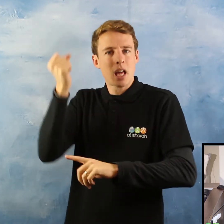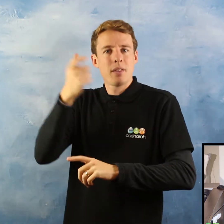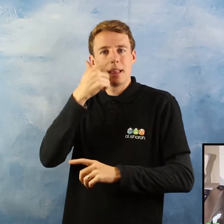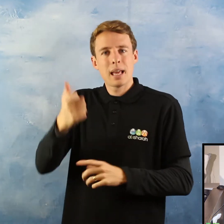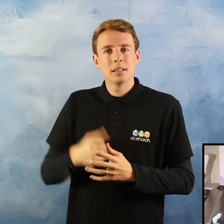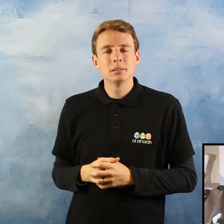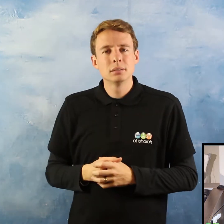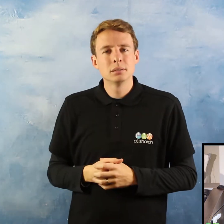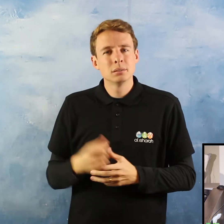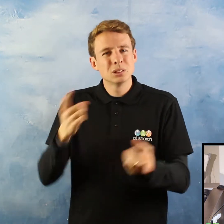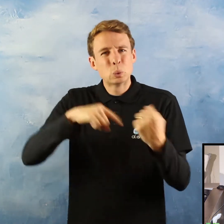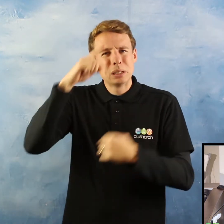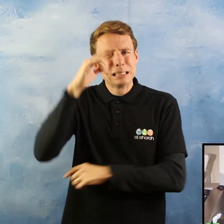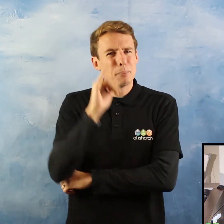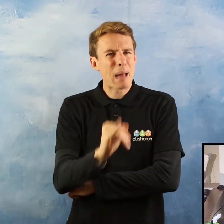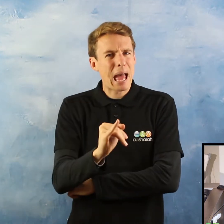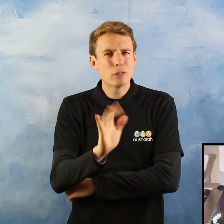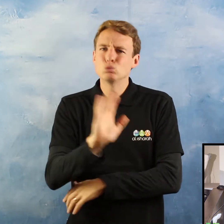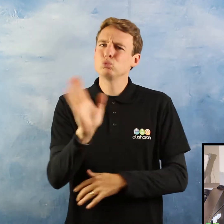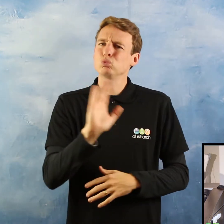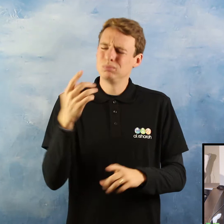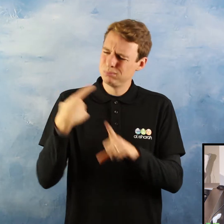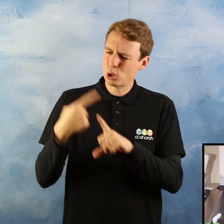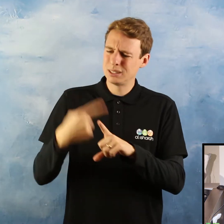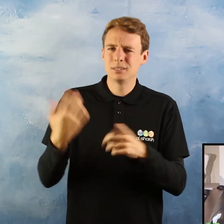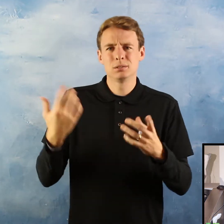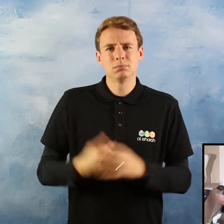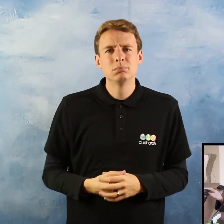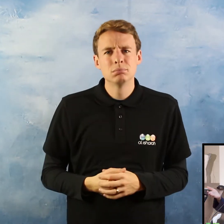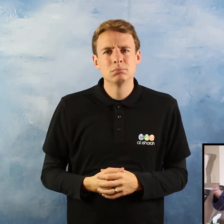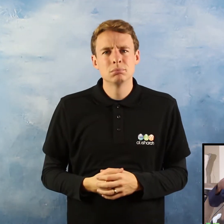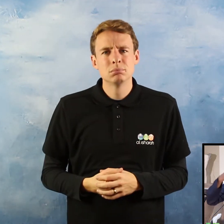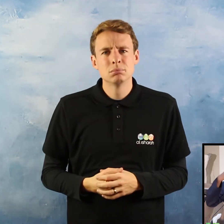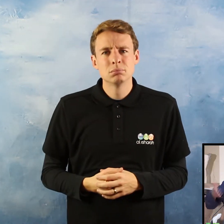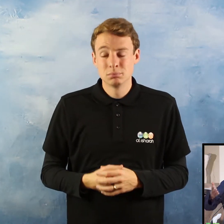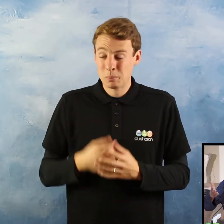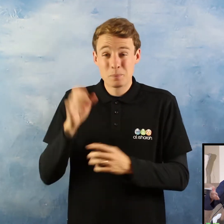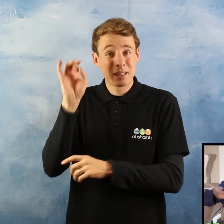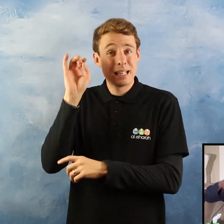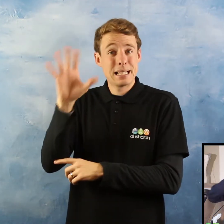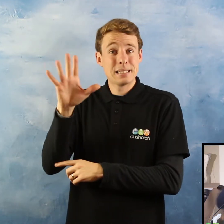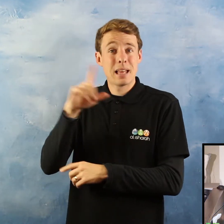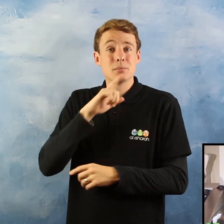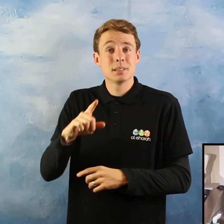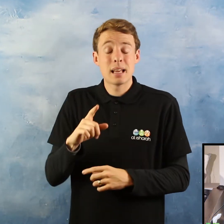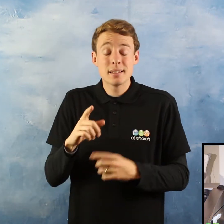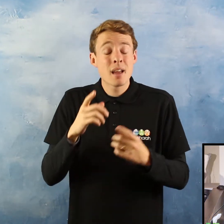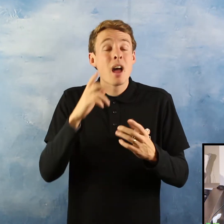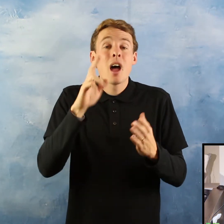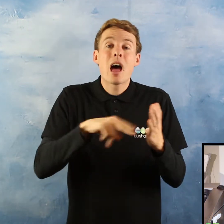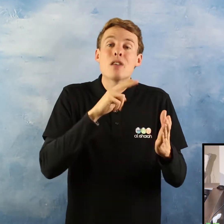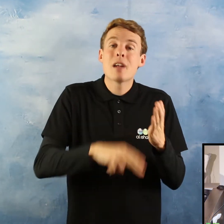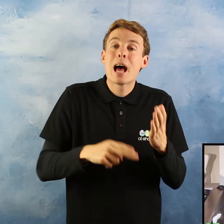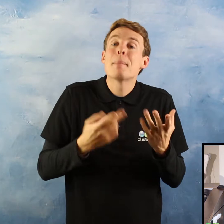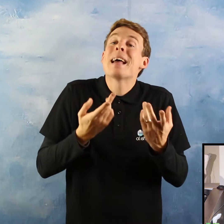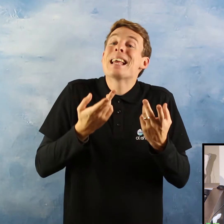positively. That, because Islam made things halal unless there is an evidence